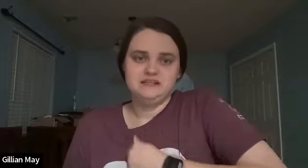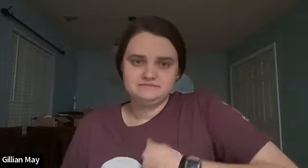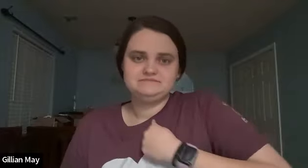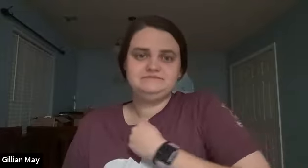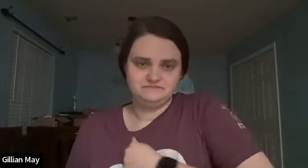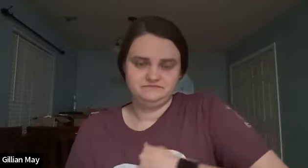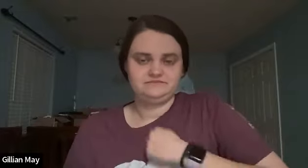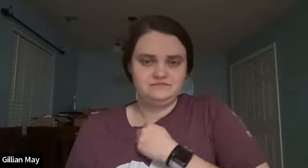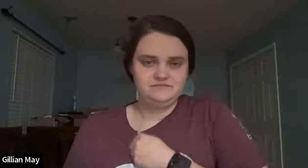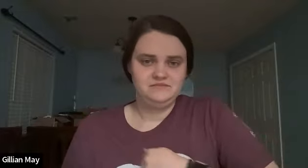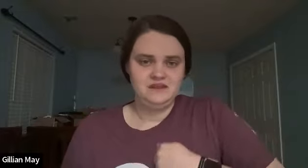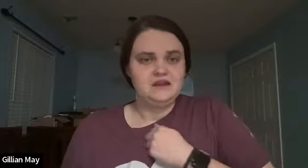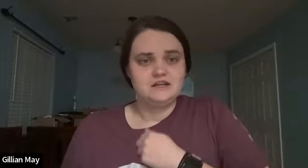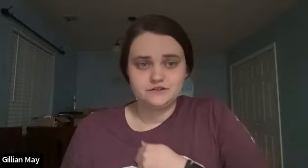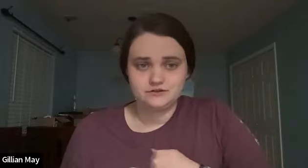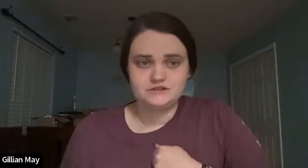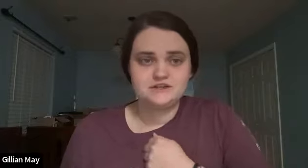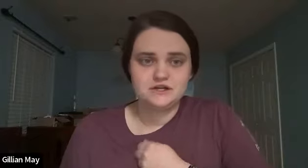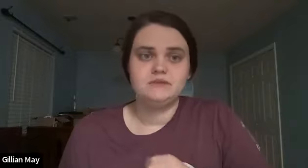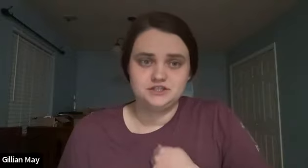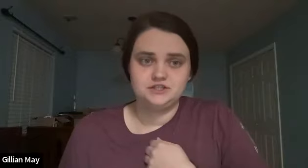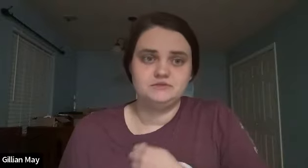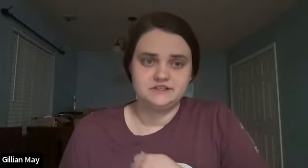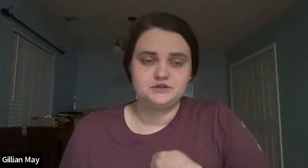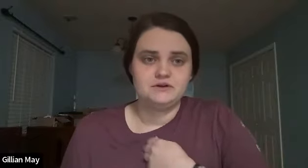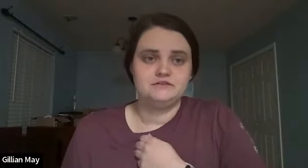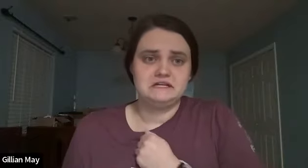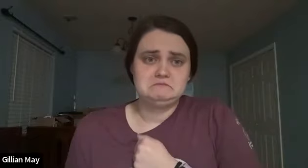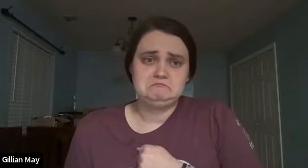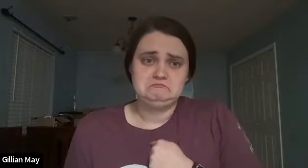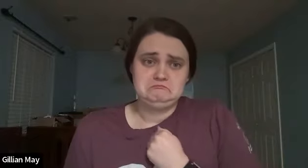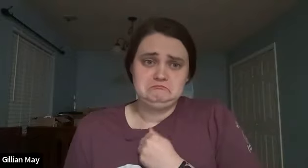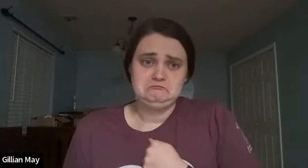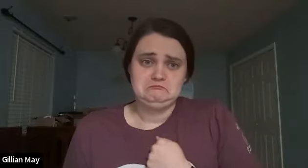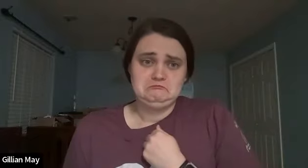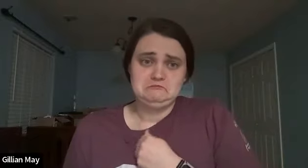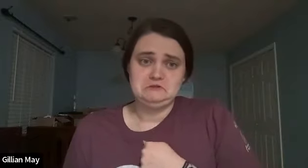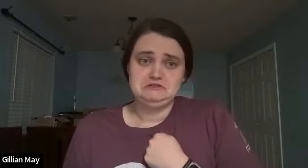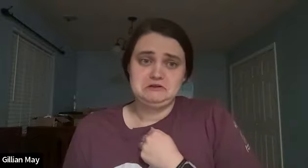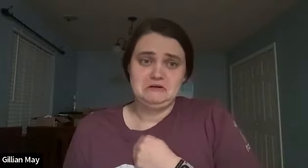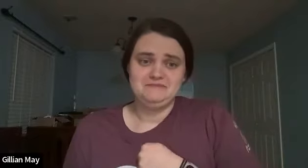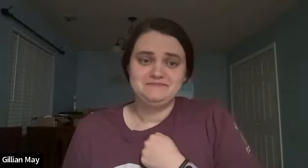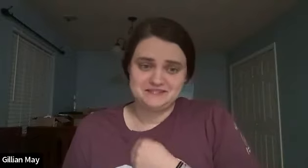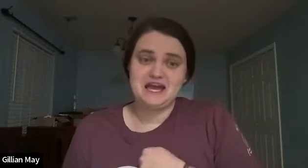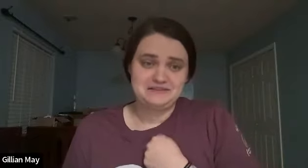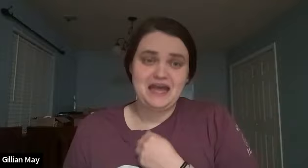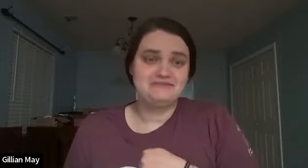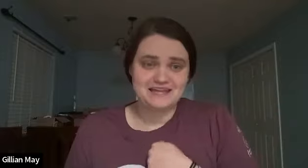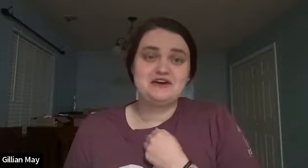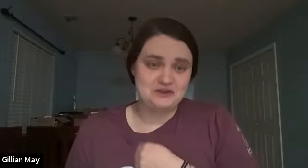Sorry. And if you're truly sorry, make sure you really show it on your face. I'm really sorry. Because that's how they're